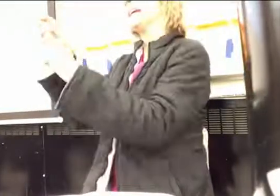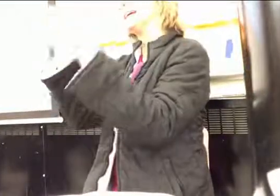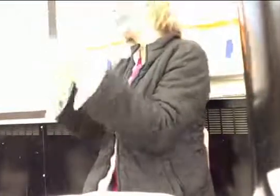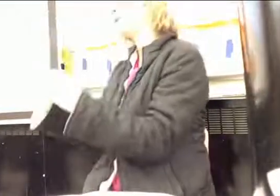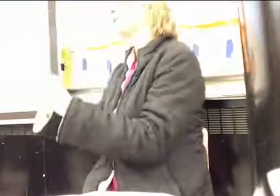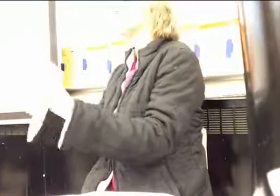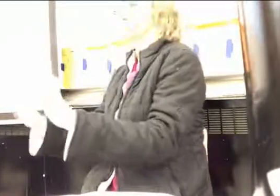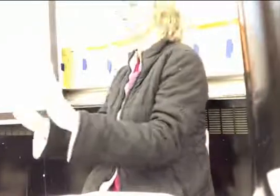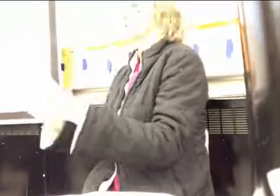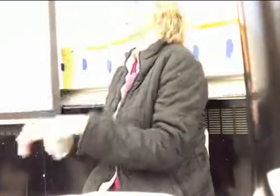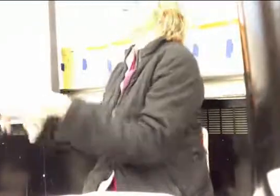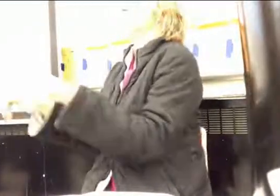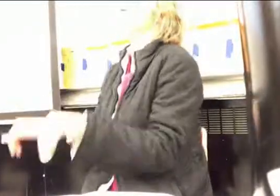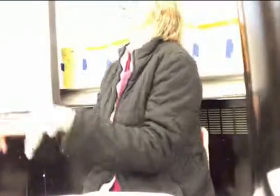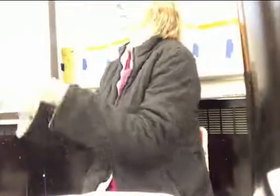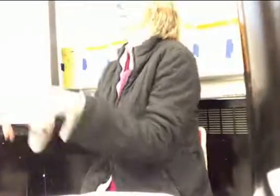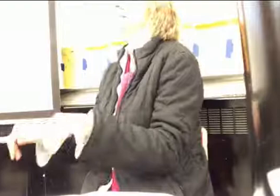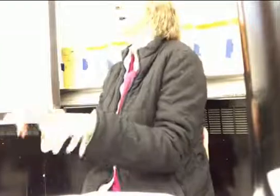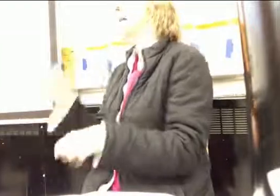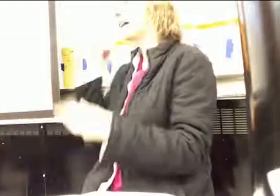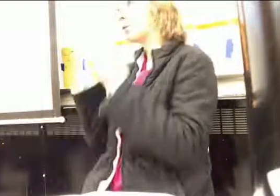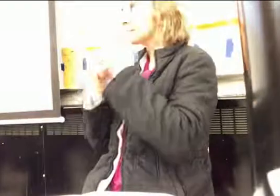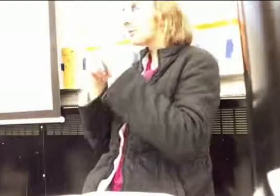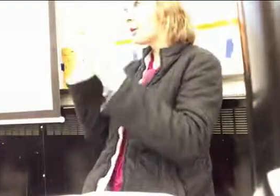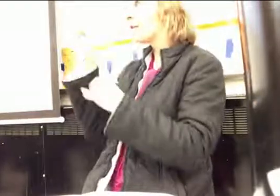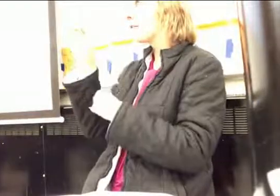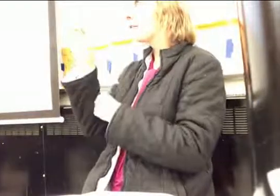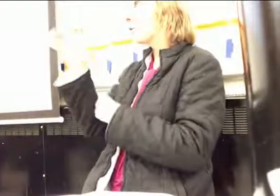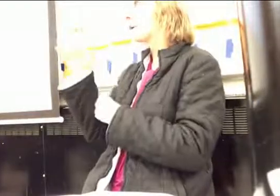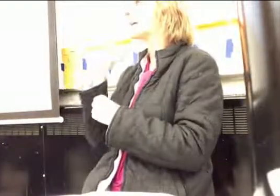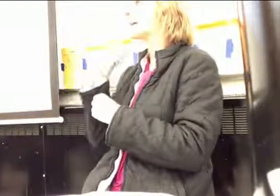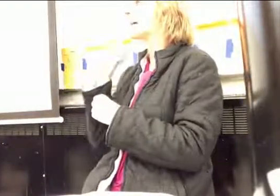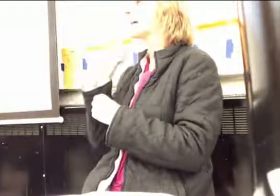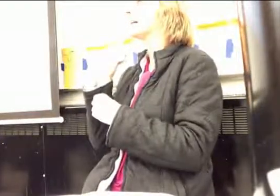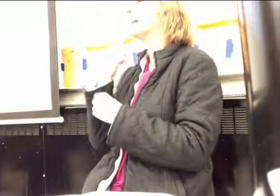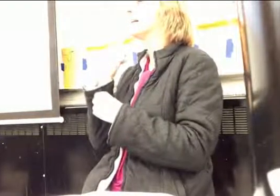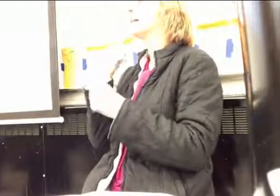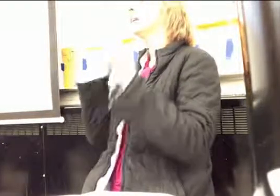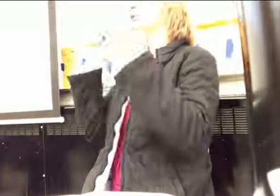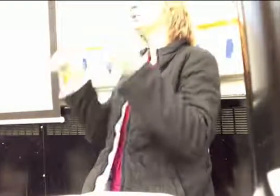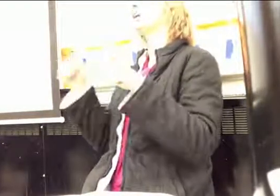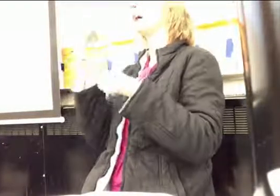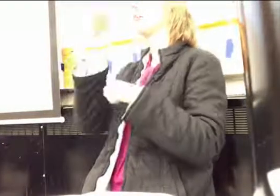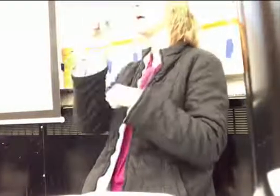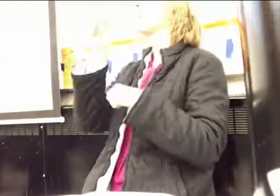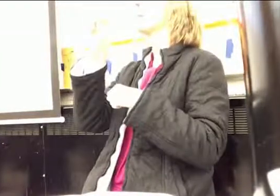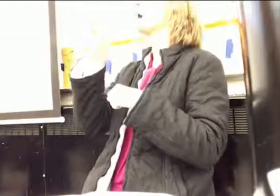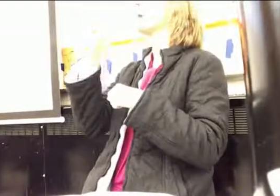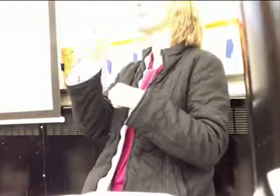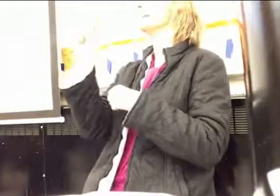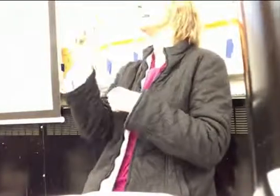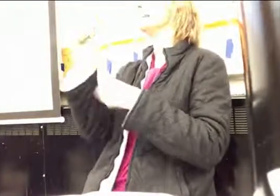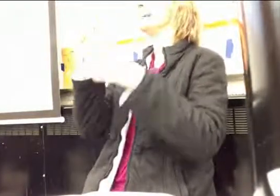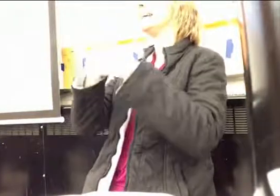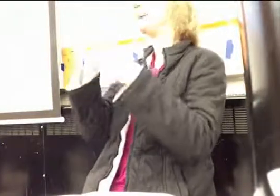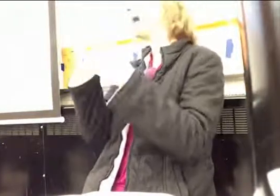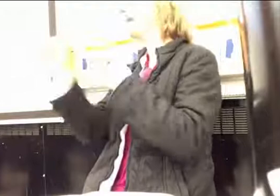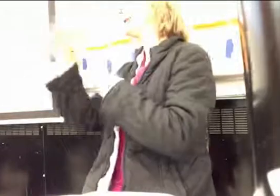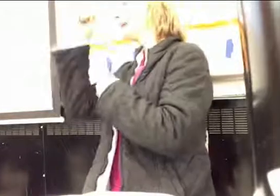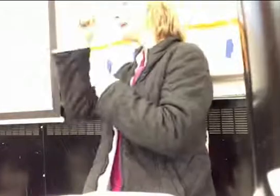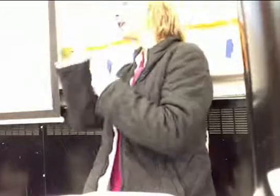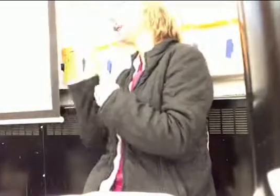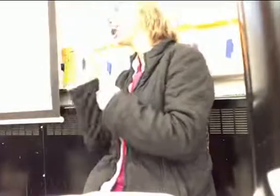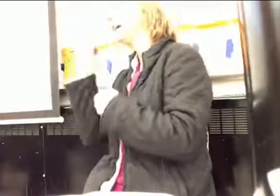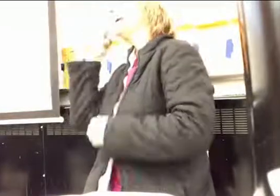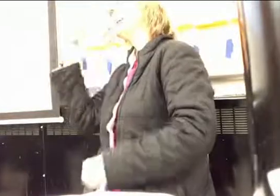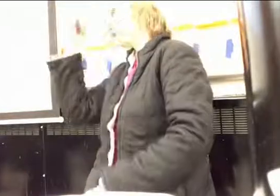this. Now, for example, Henry Ford once said that you could have a Model T in any color as long as it's black,